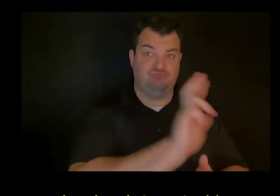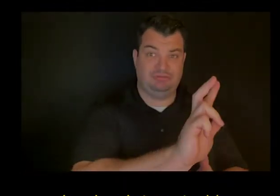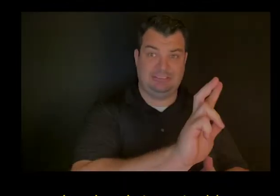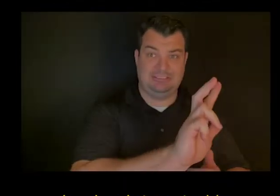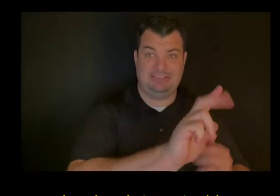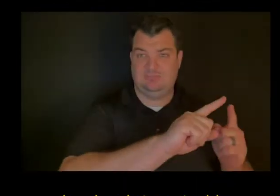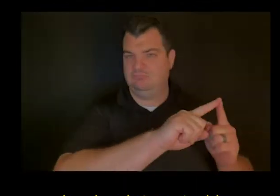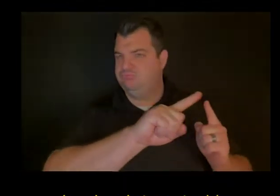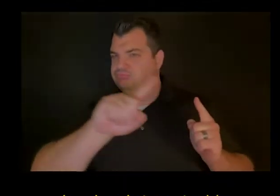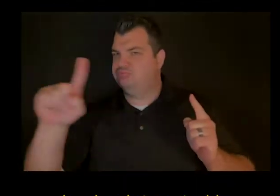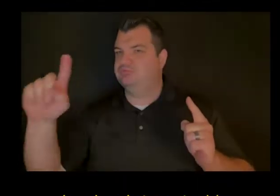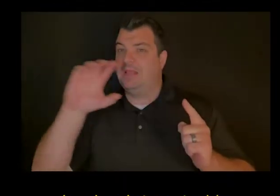day.